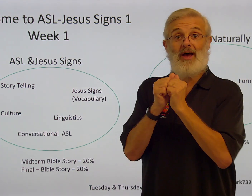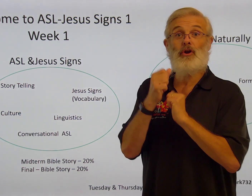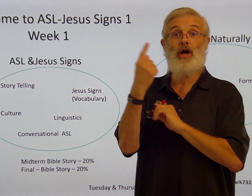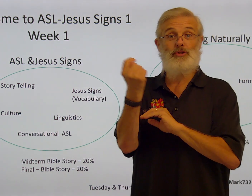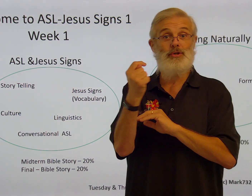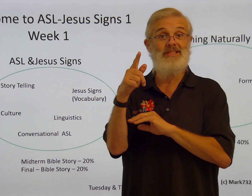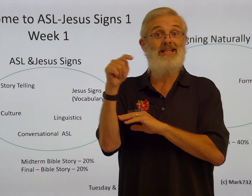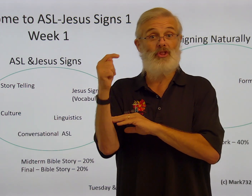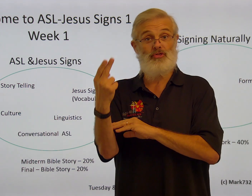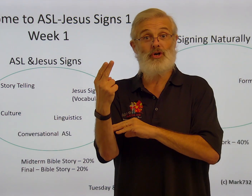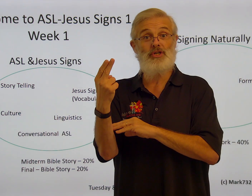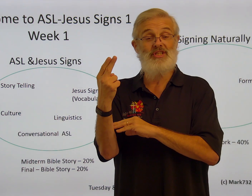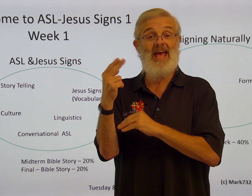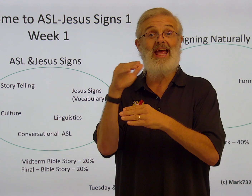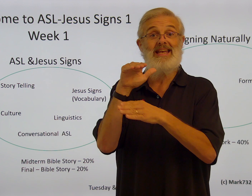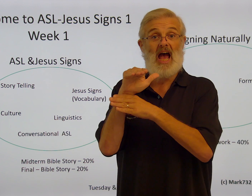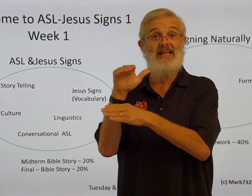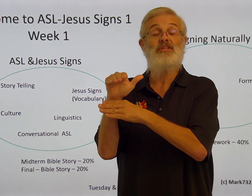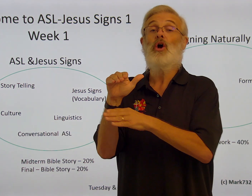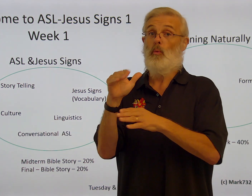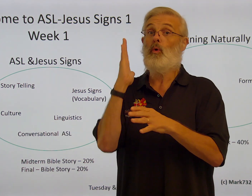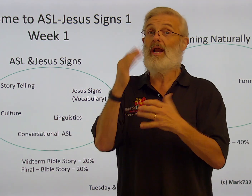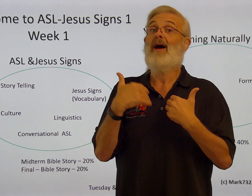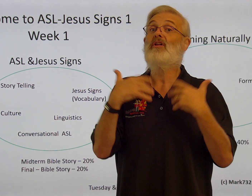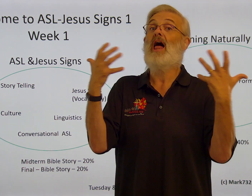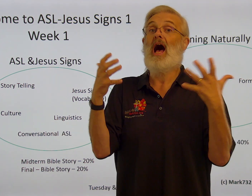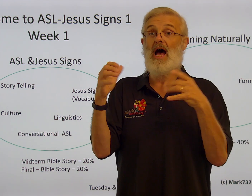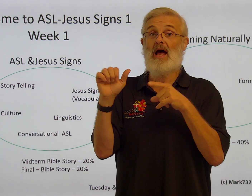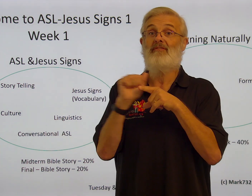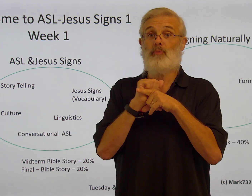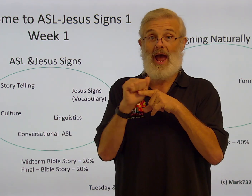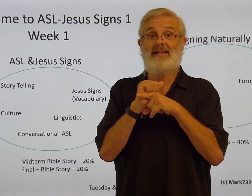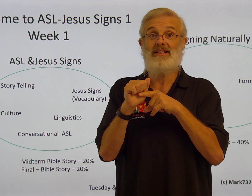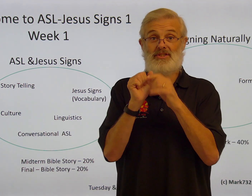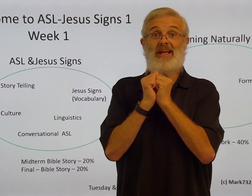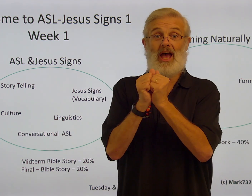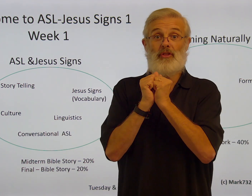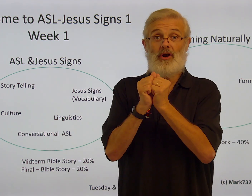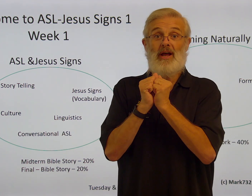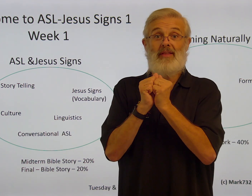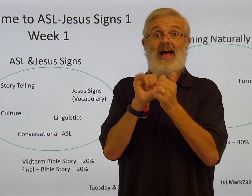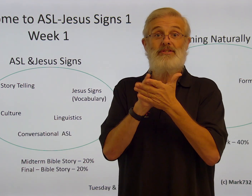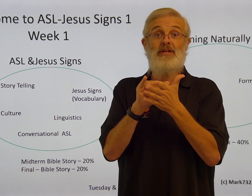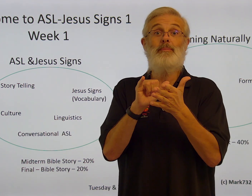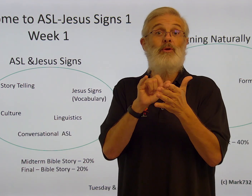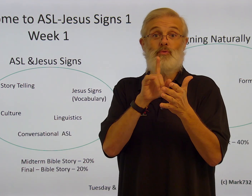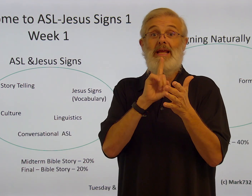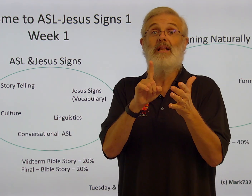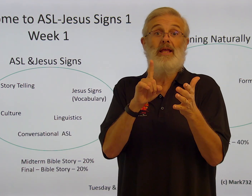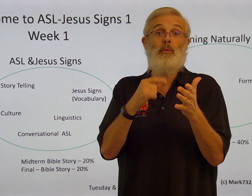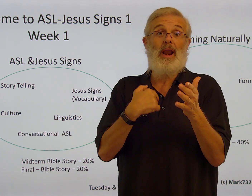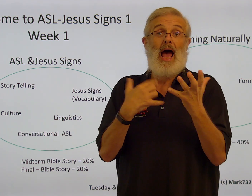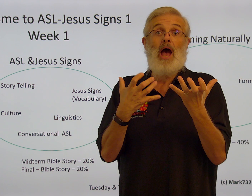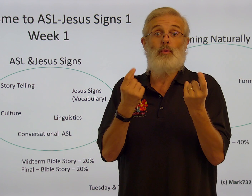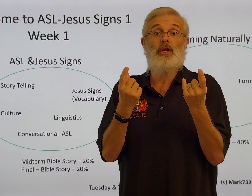on Tuesdays and Thursday nights, we're going to have a lot of practice together. And that's going to be really what I want to do